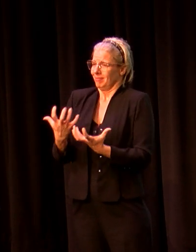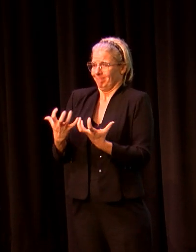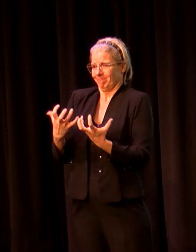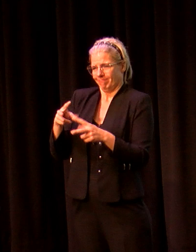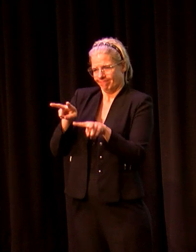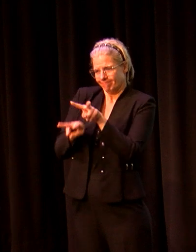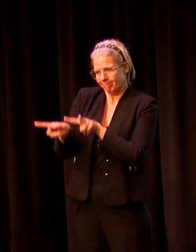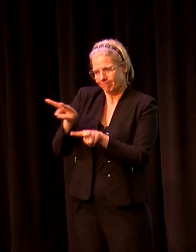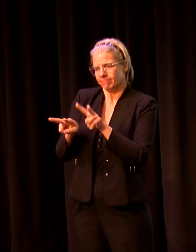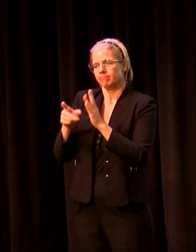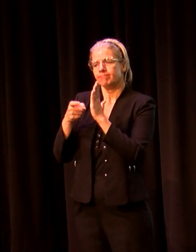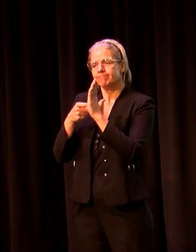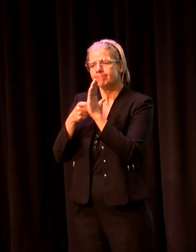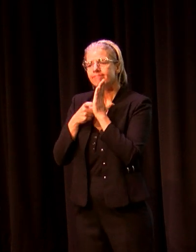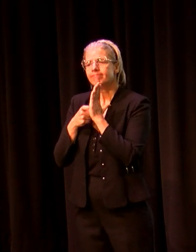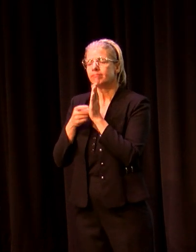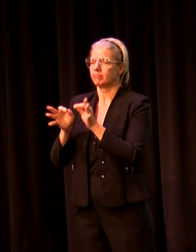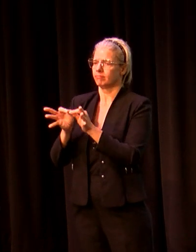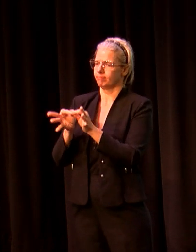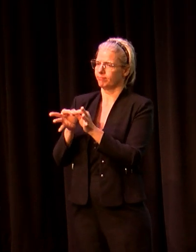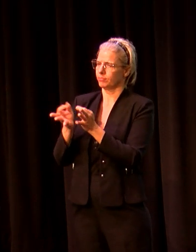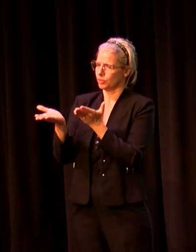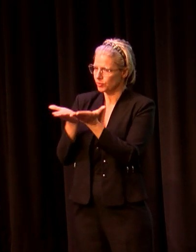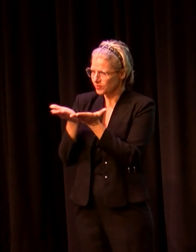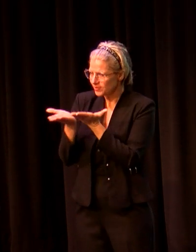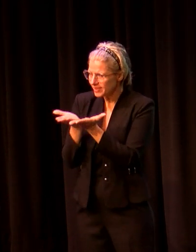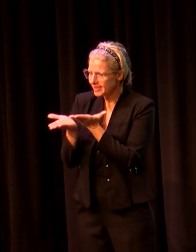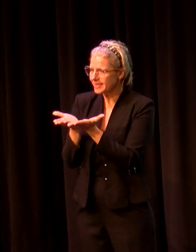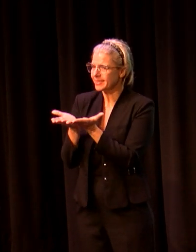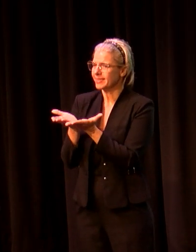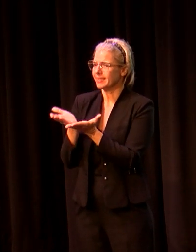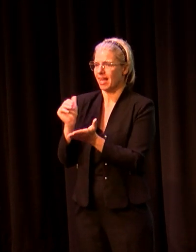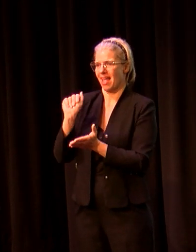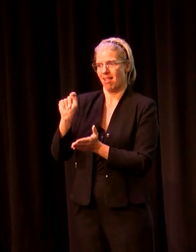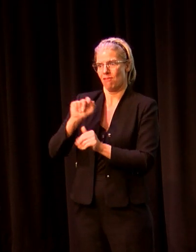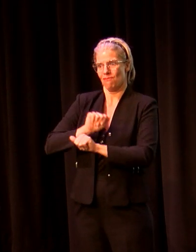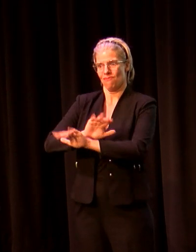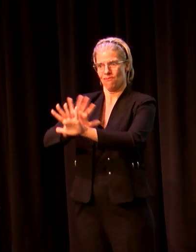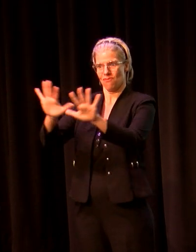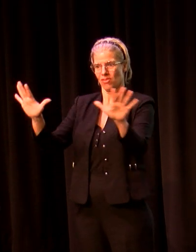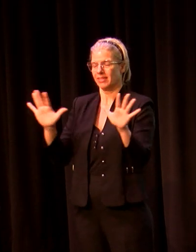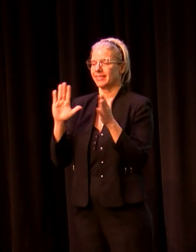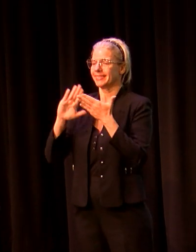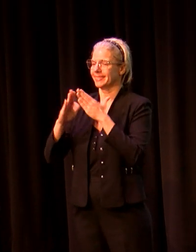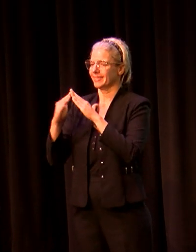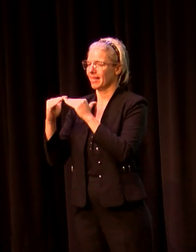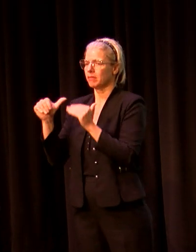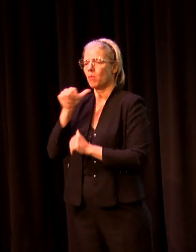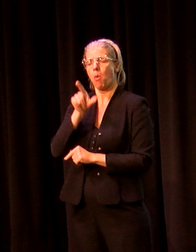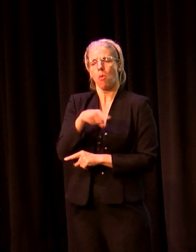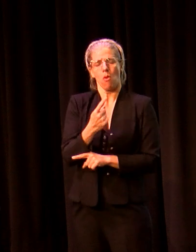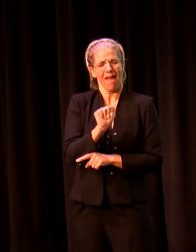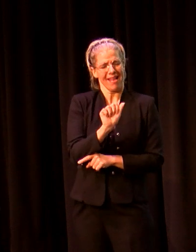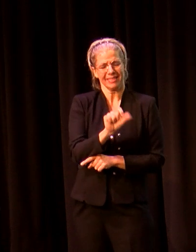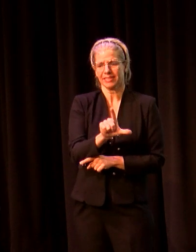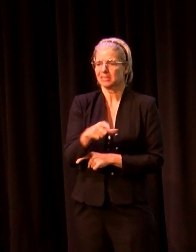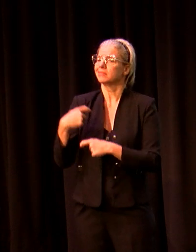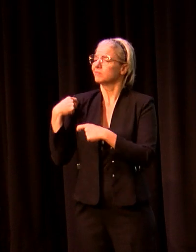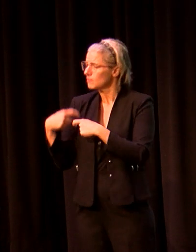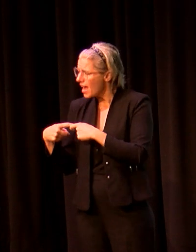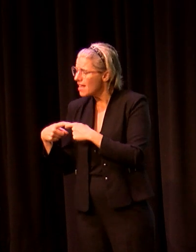require translation services at all city operational levels, not only with ASL, but also Spanish and other languages. We